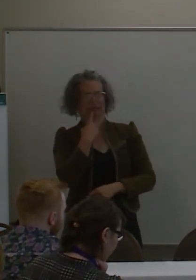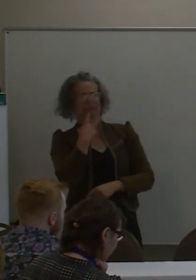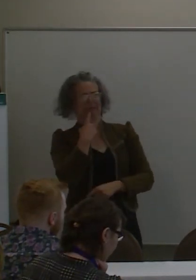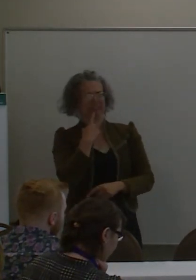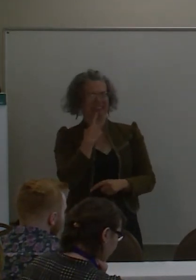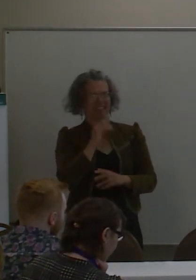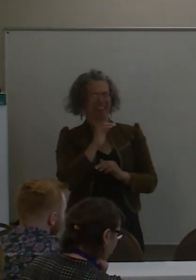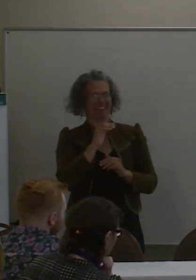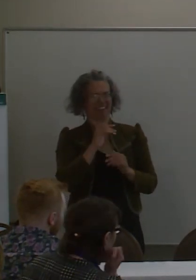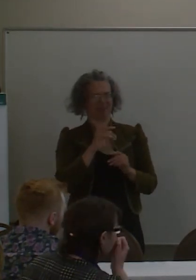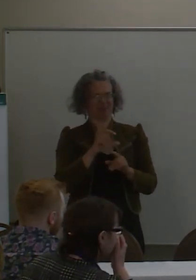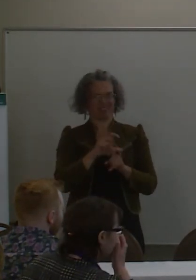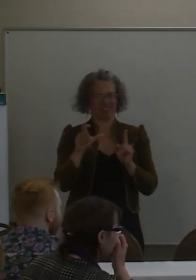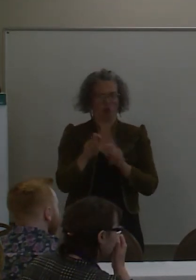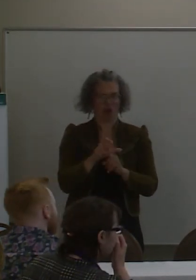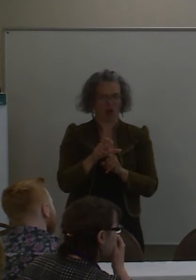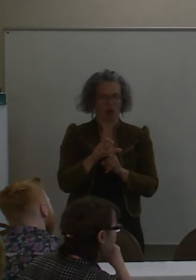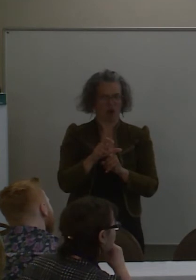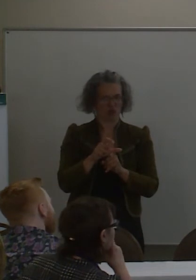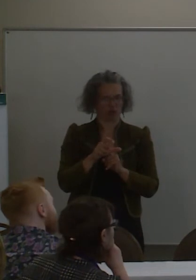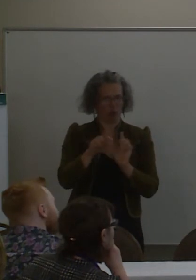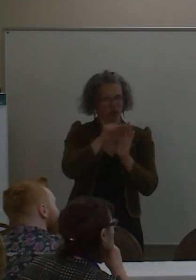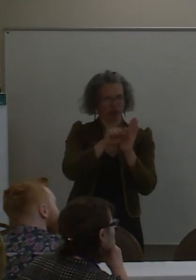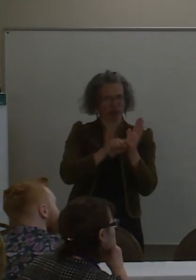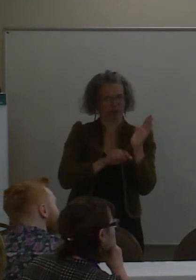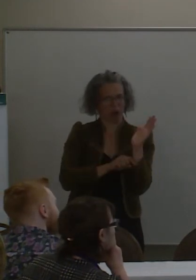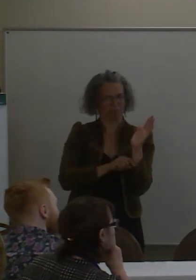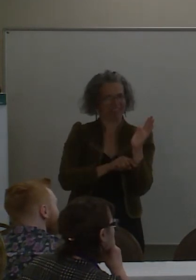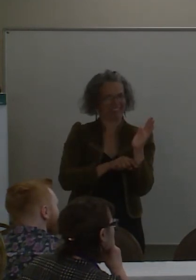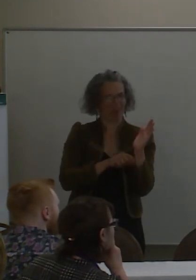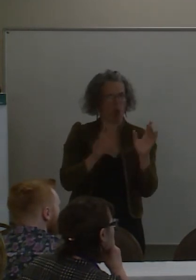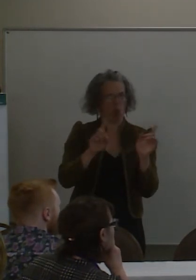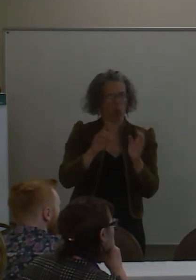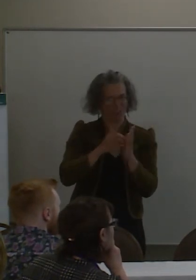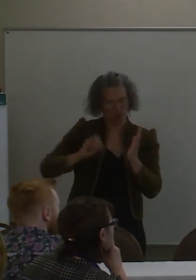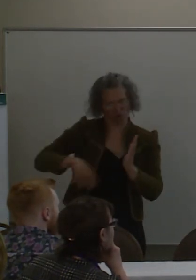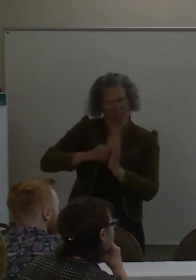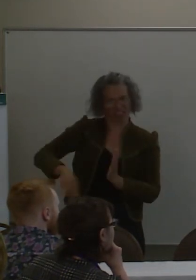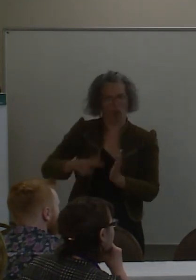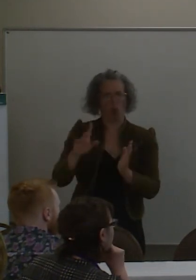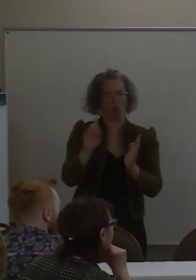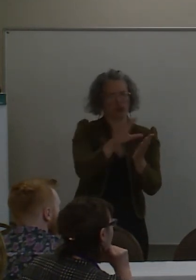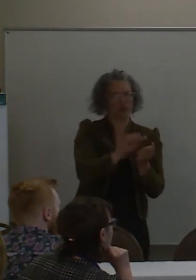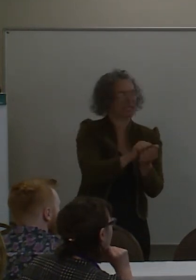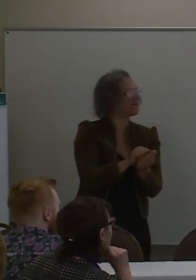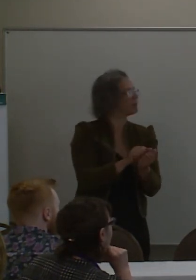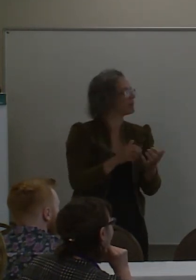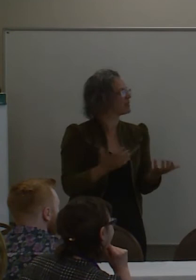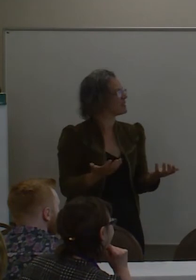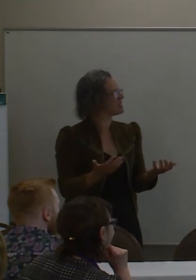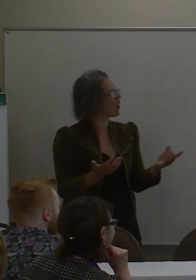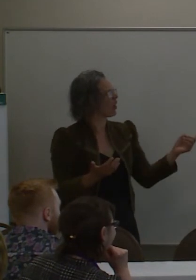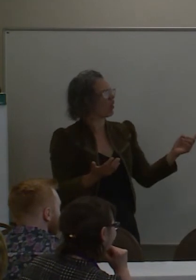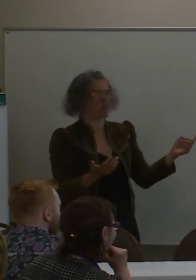retention and whether or not you should take things out of your collection or not. So do I have to explain this